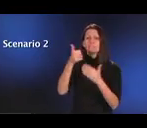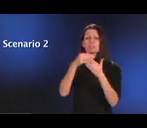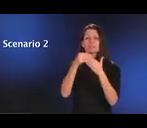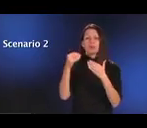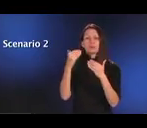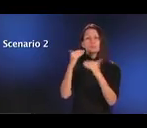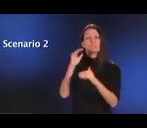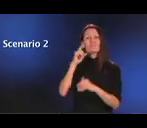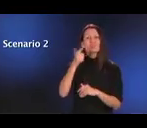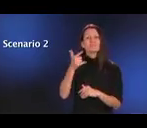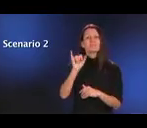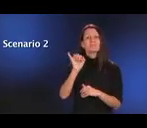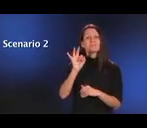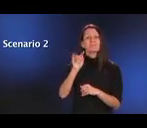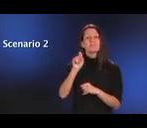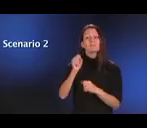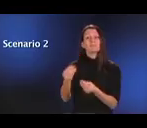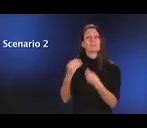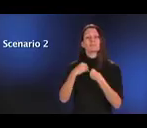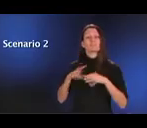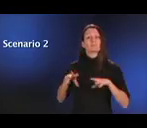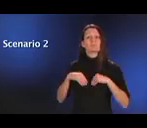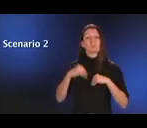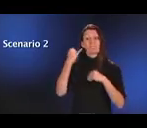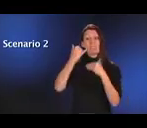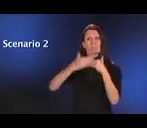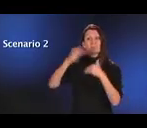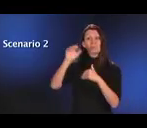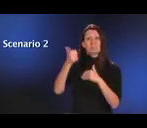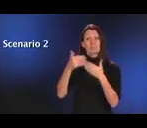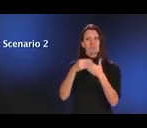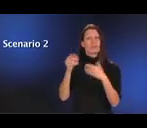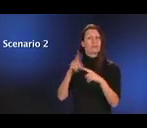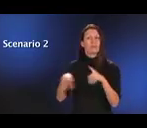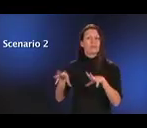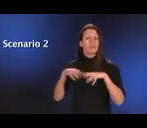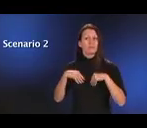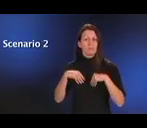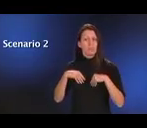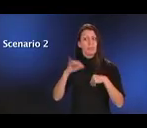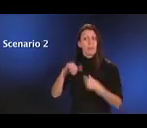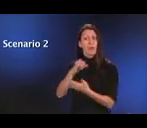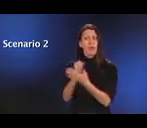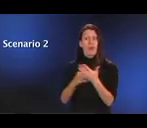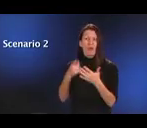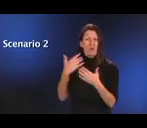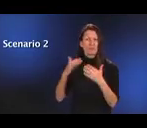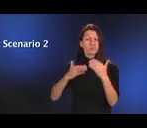And Anthony is aware that the artwork is worth much more than the $10 limit.